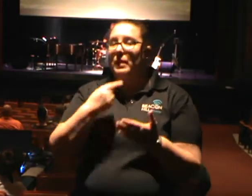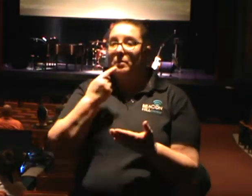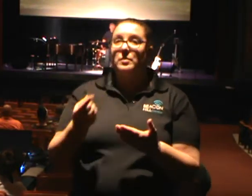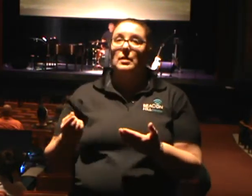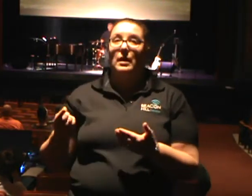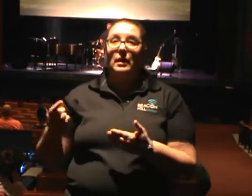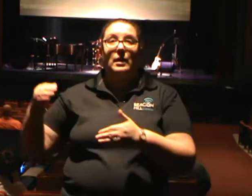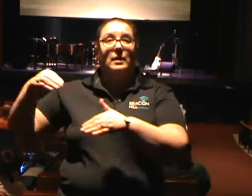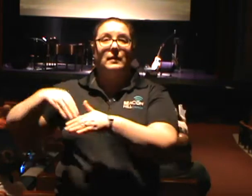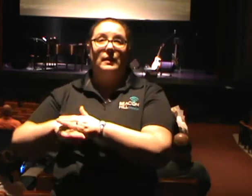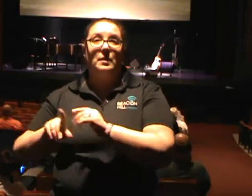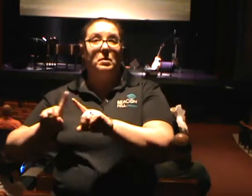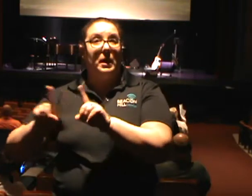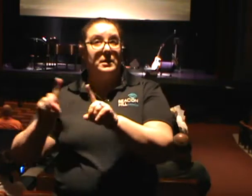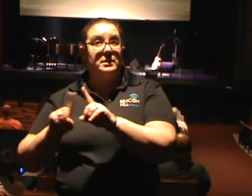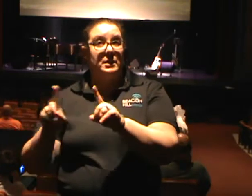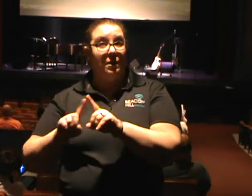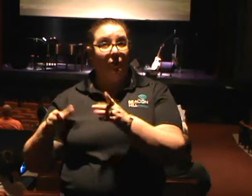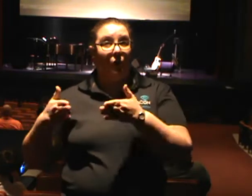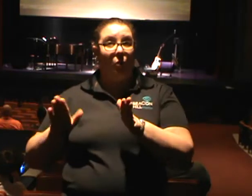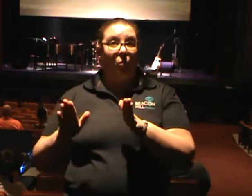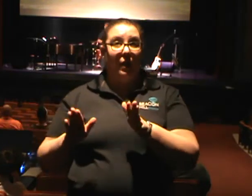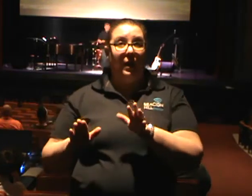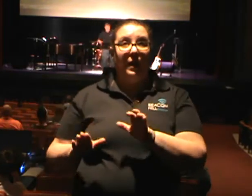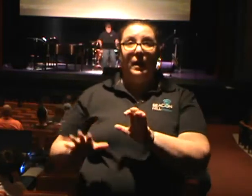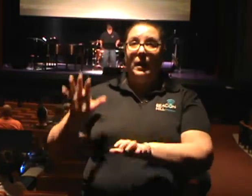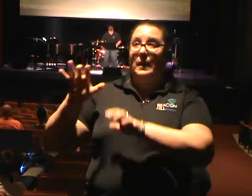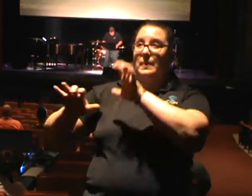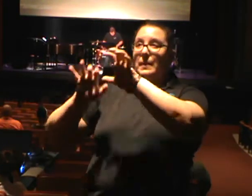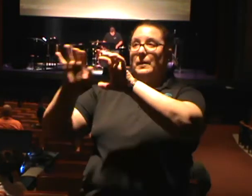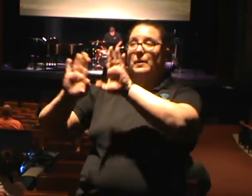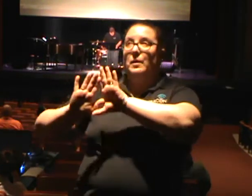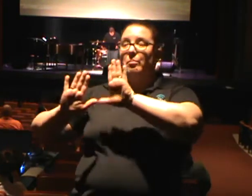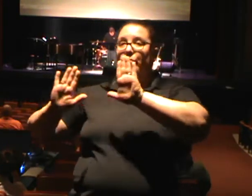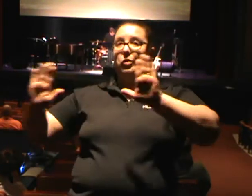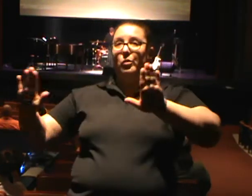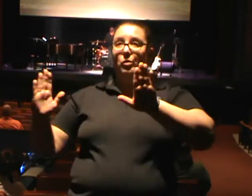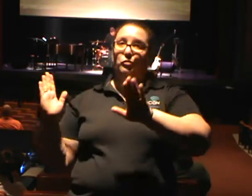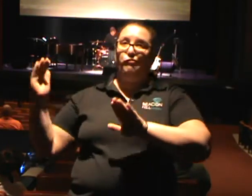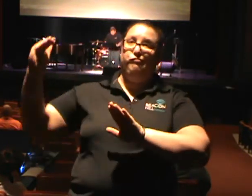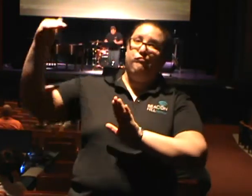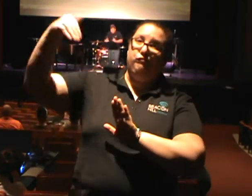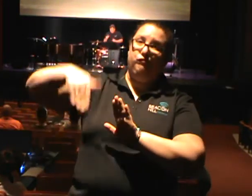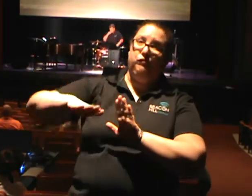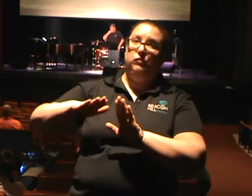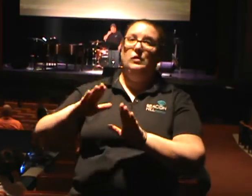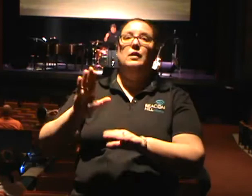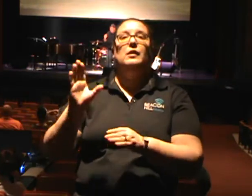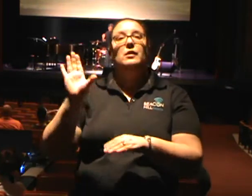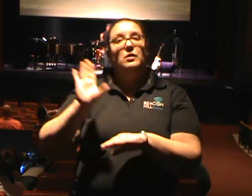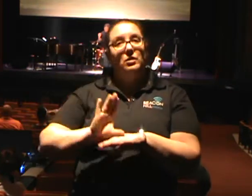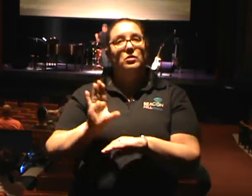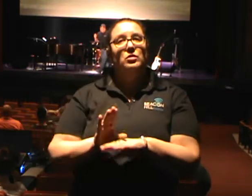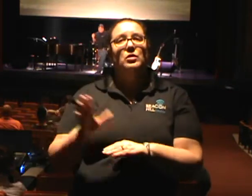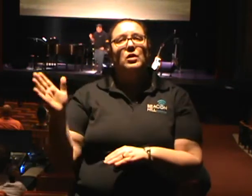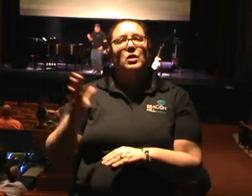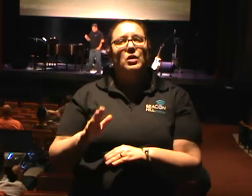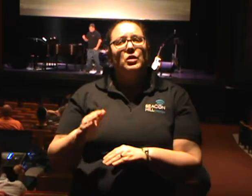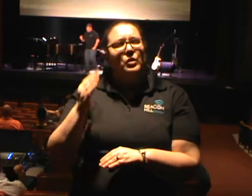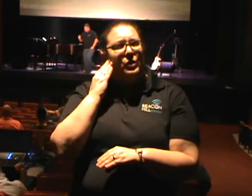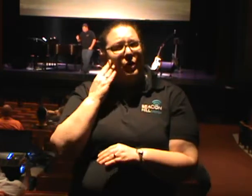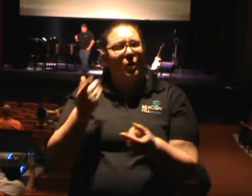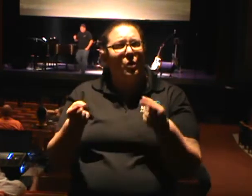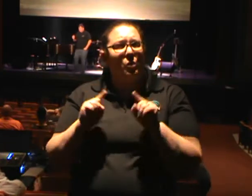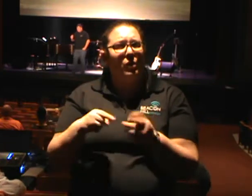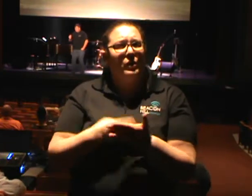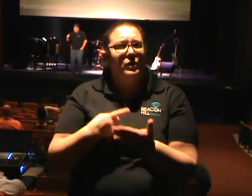way. That they climbed the walls to get in to the church. Do you know when it talks about this